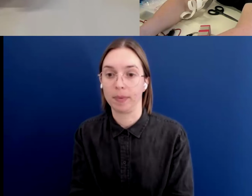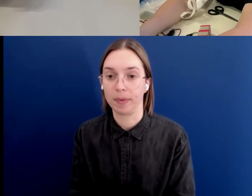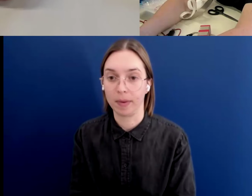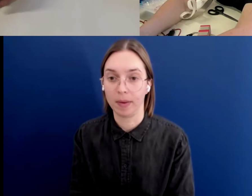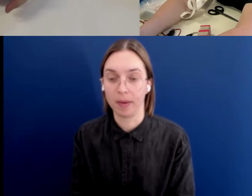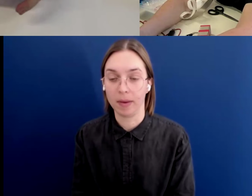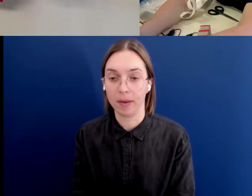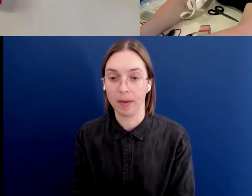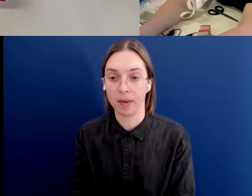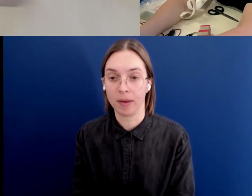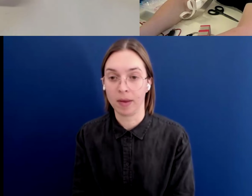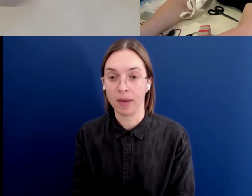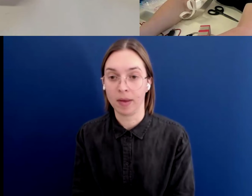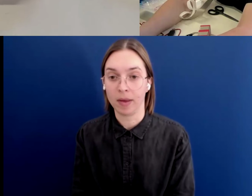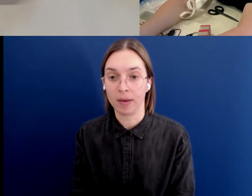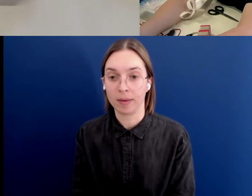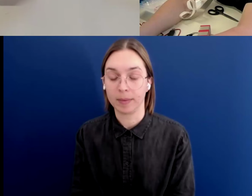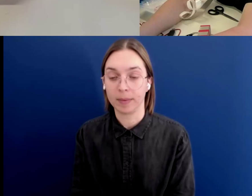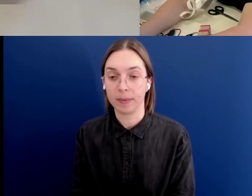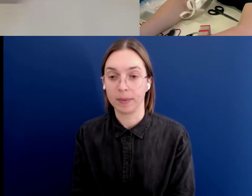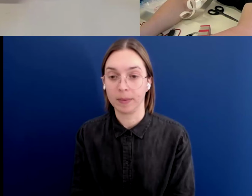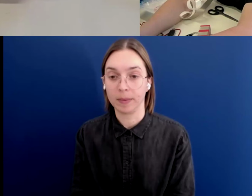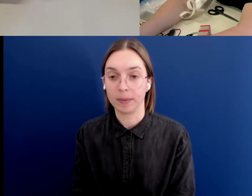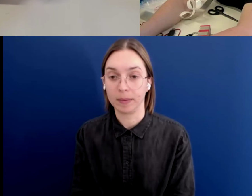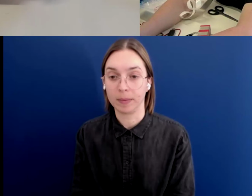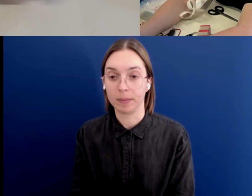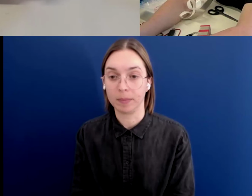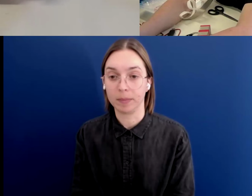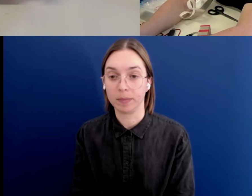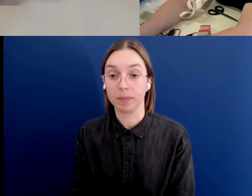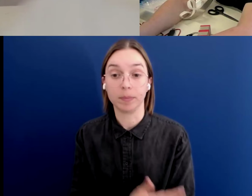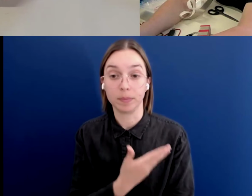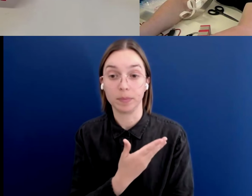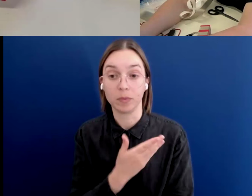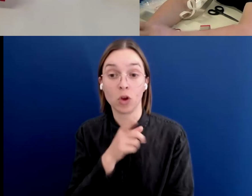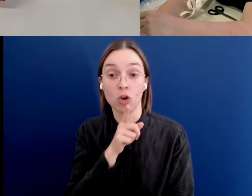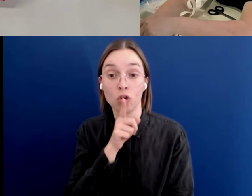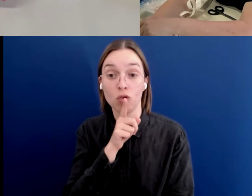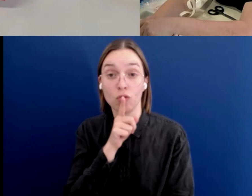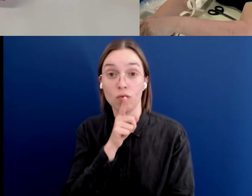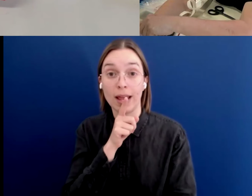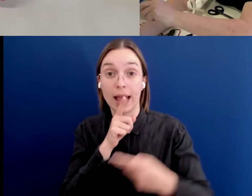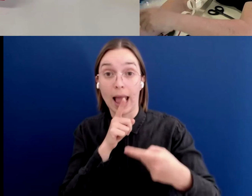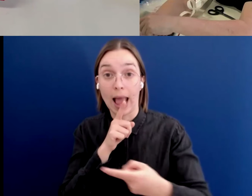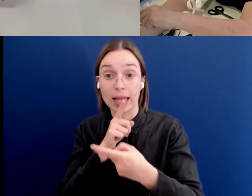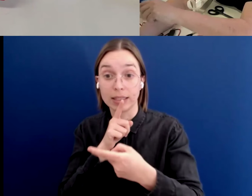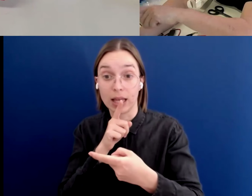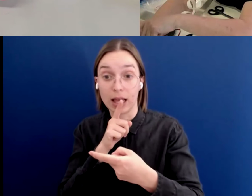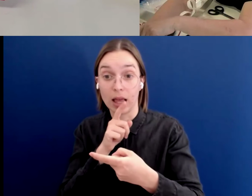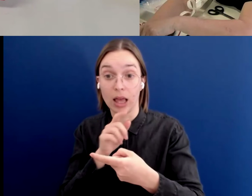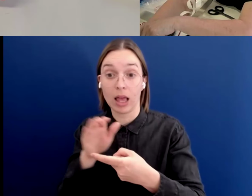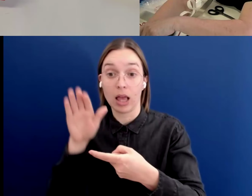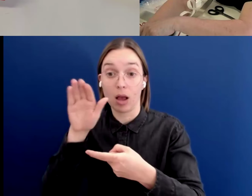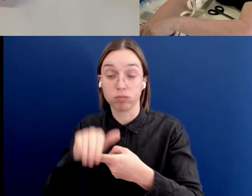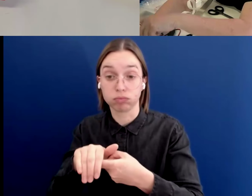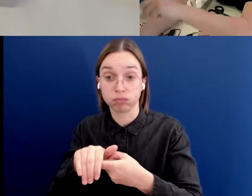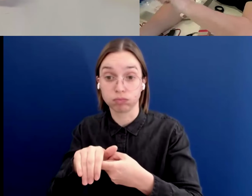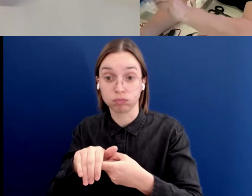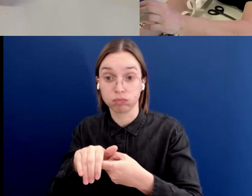red wire underneath one of the flaps and I'll put the black wire underneath the other